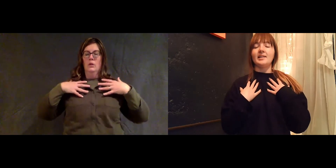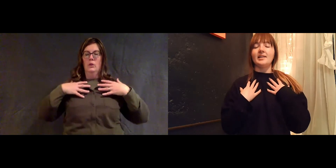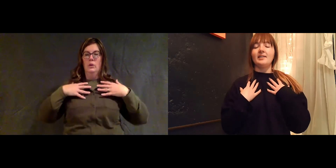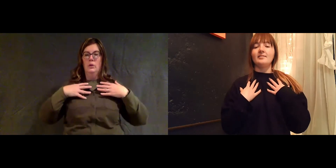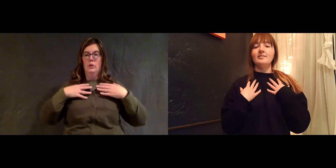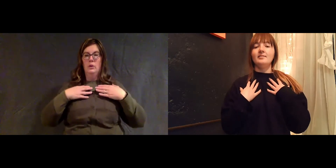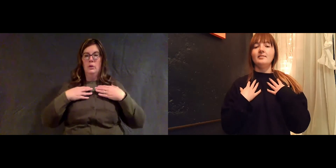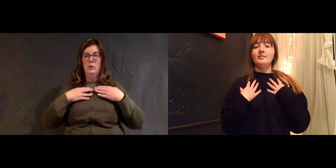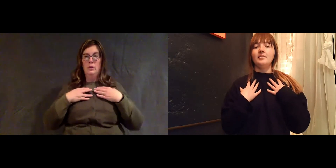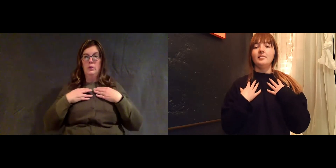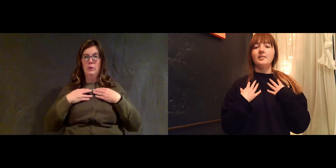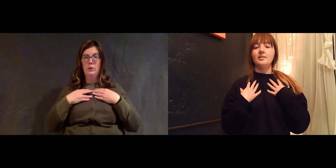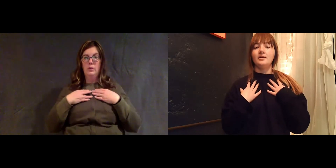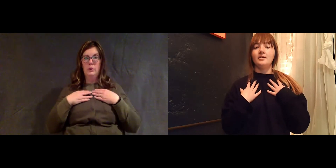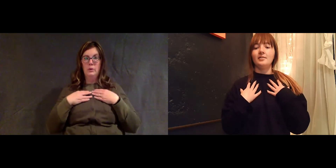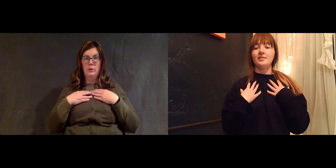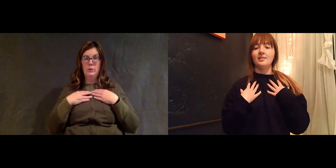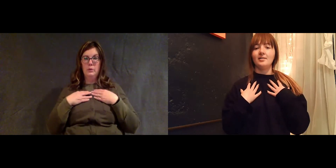And let it out.